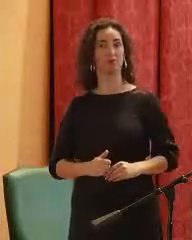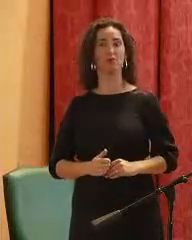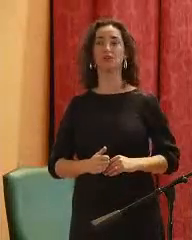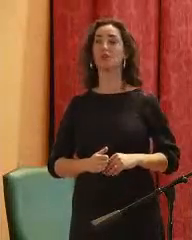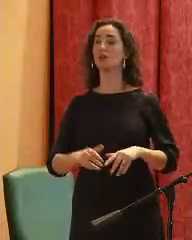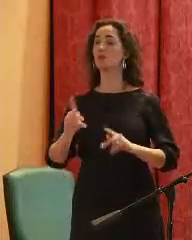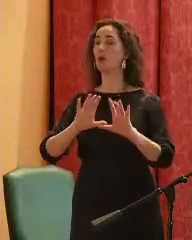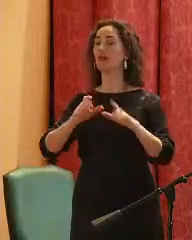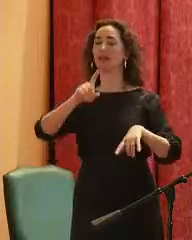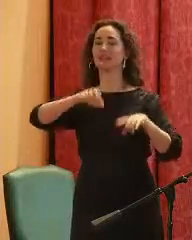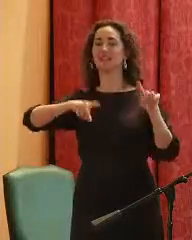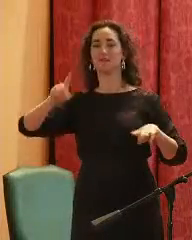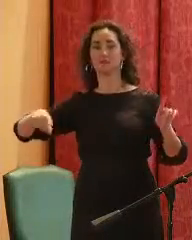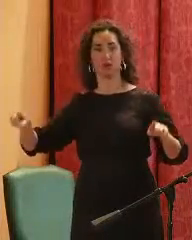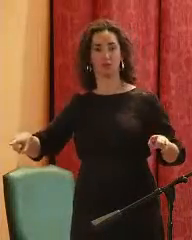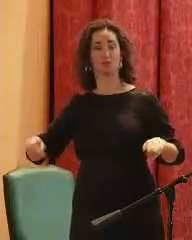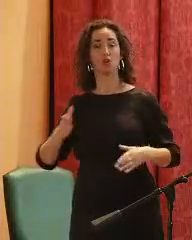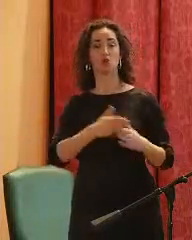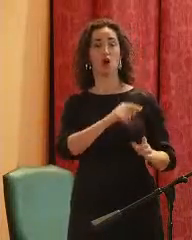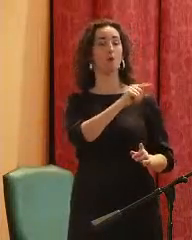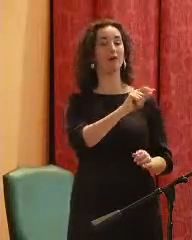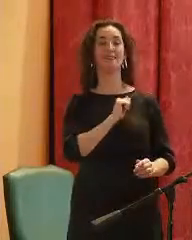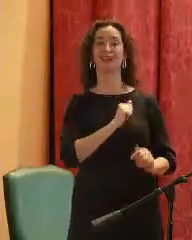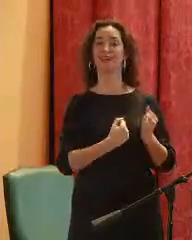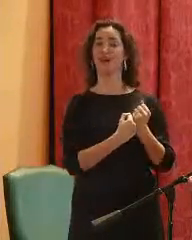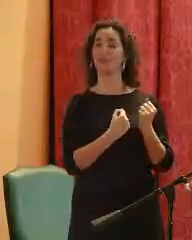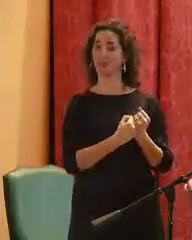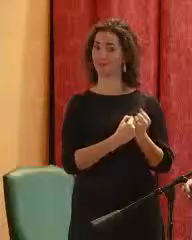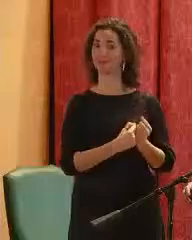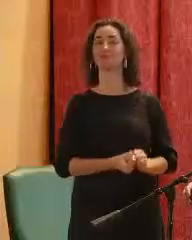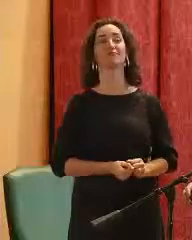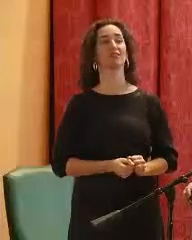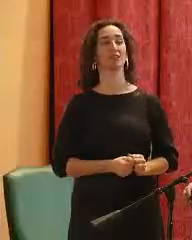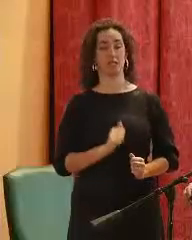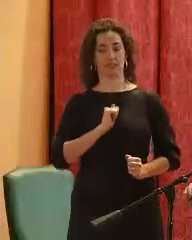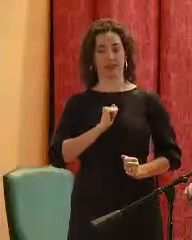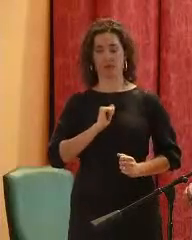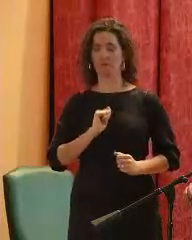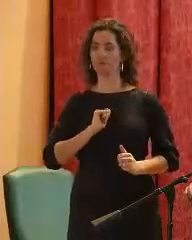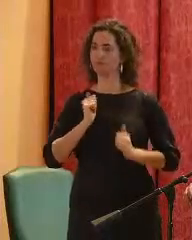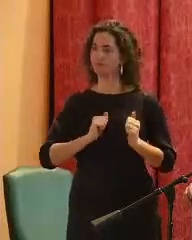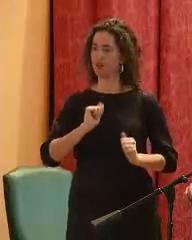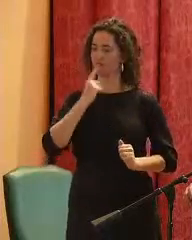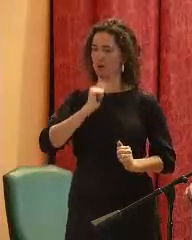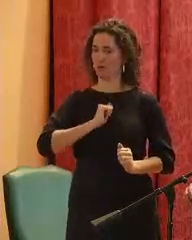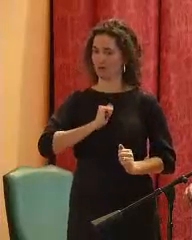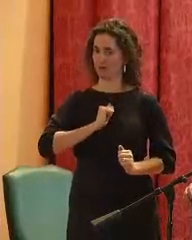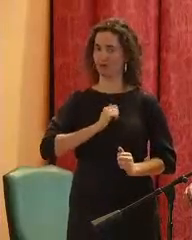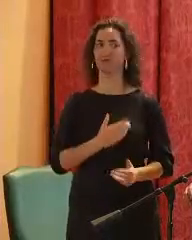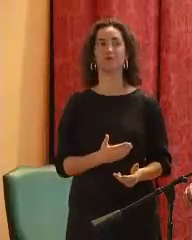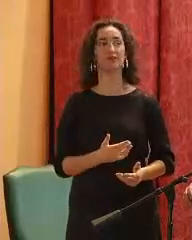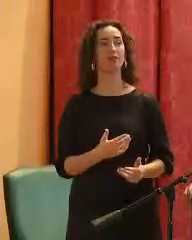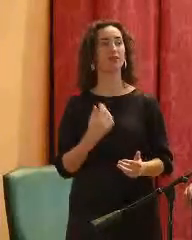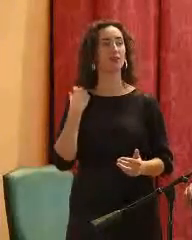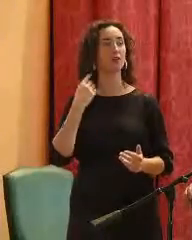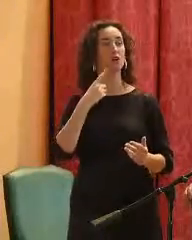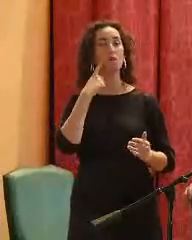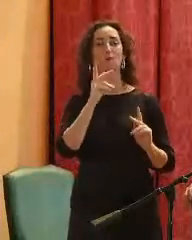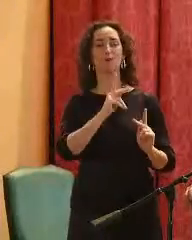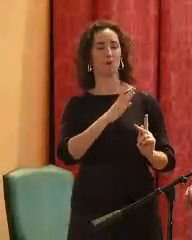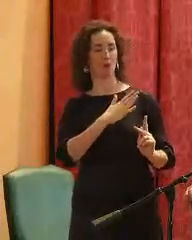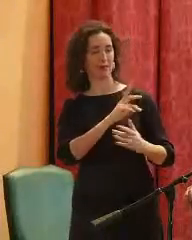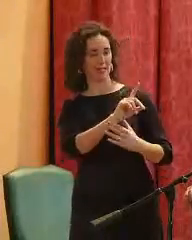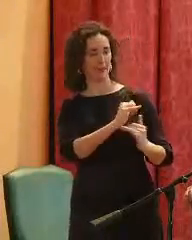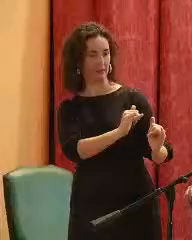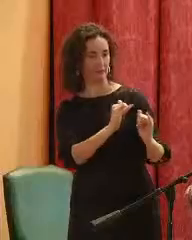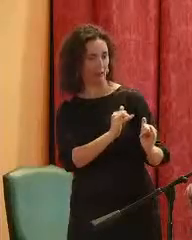of our population. Some are self-advocates for themselves, for people who are similar to them,